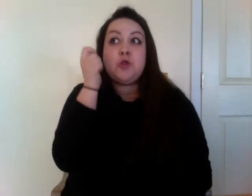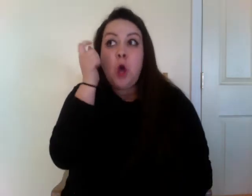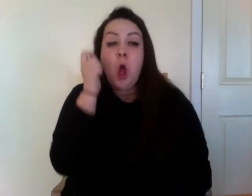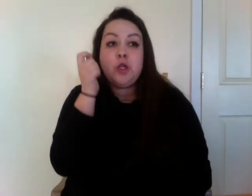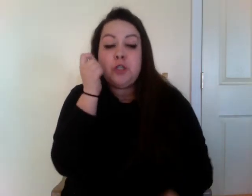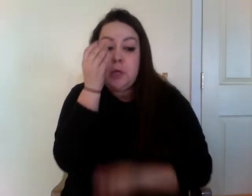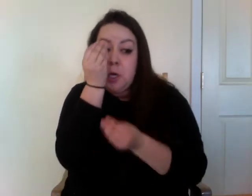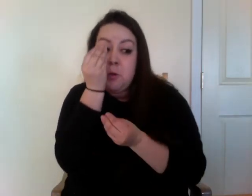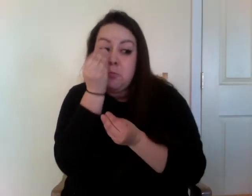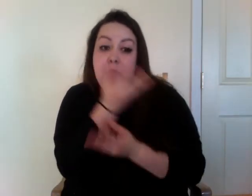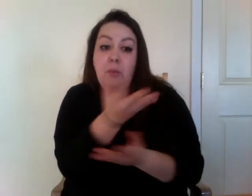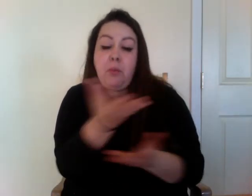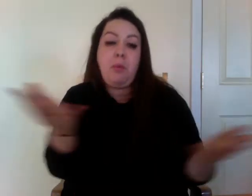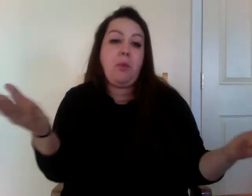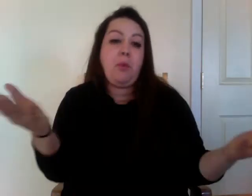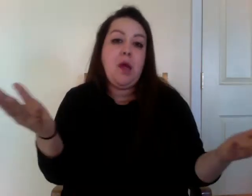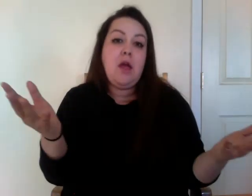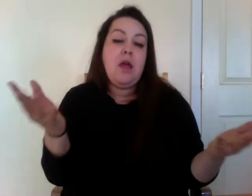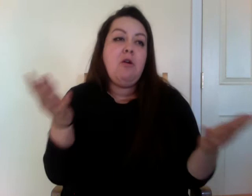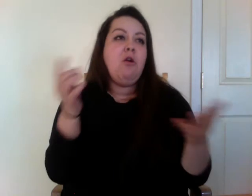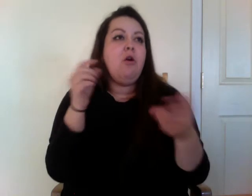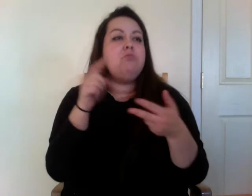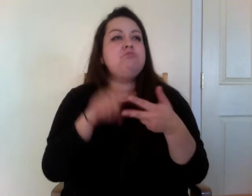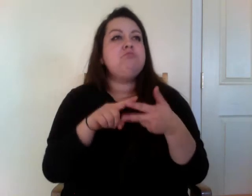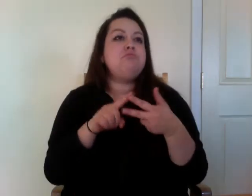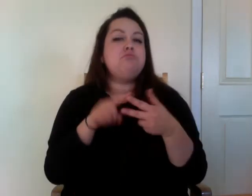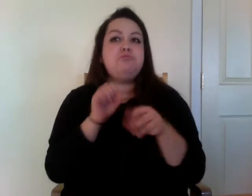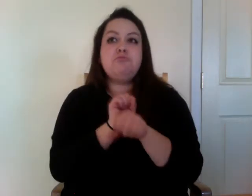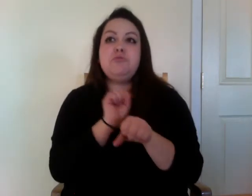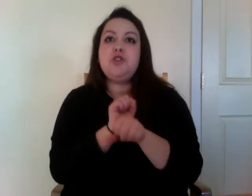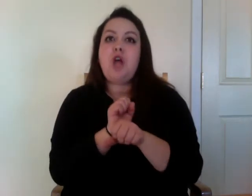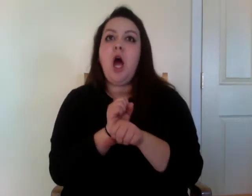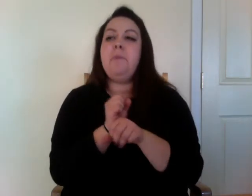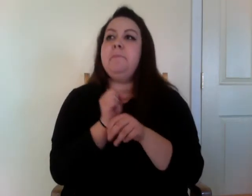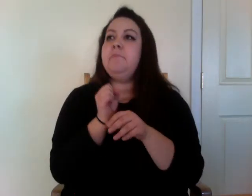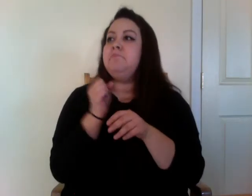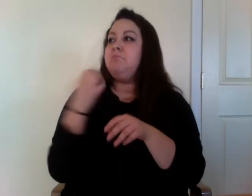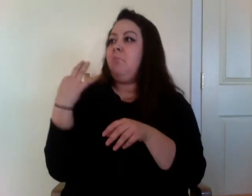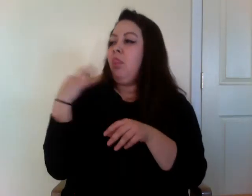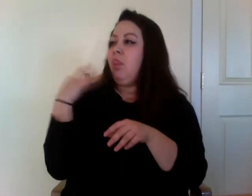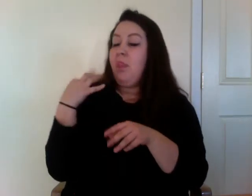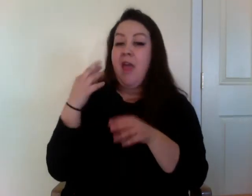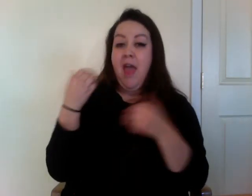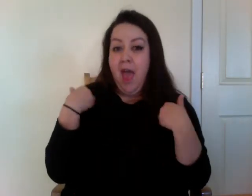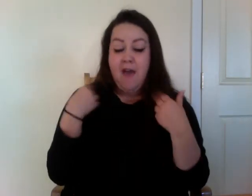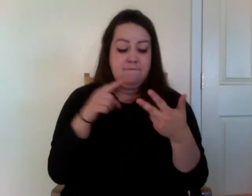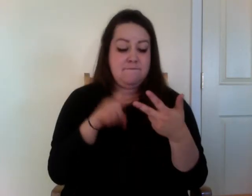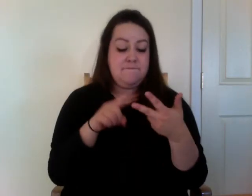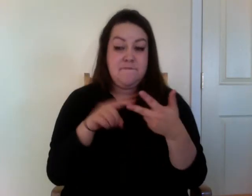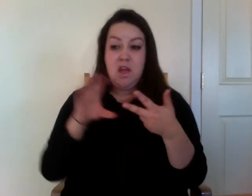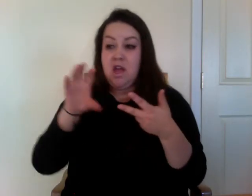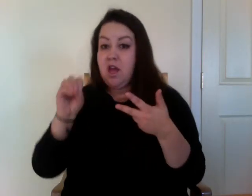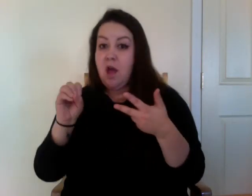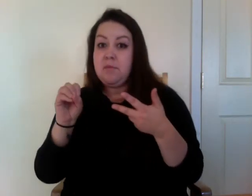we have uh, companies that are interested in certain graduates